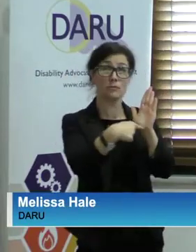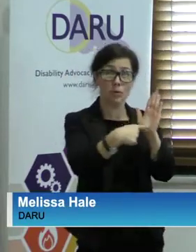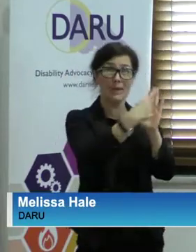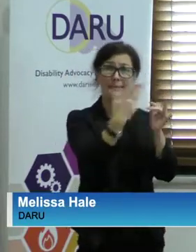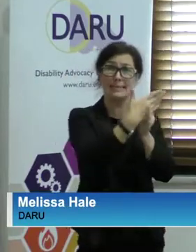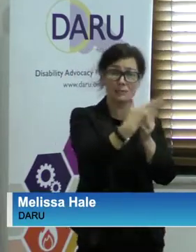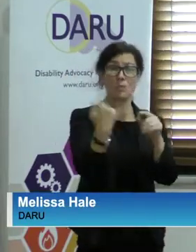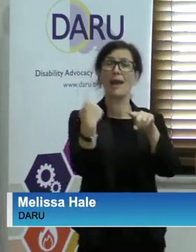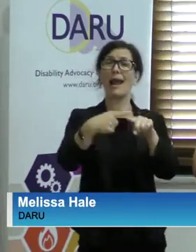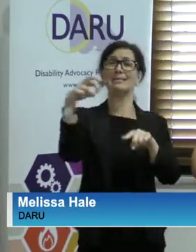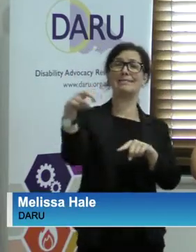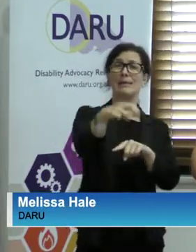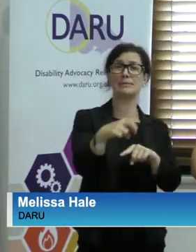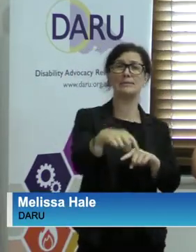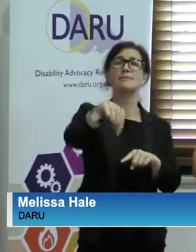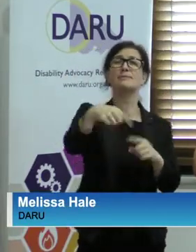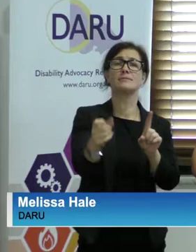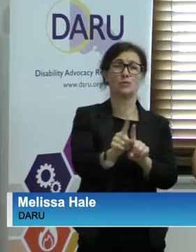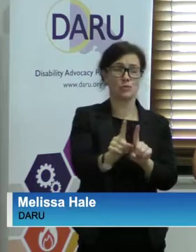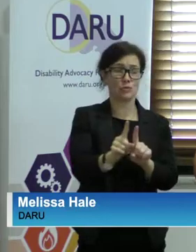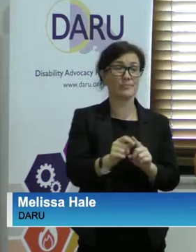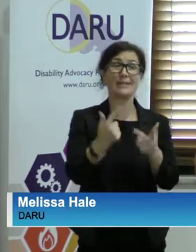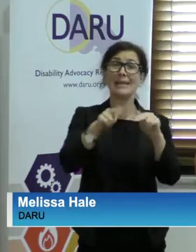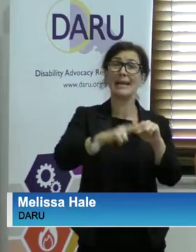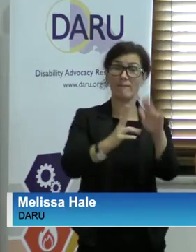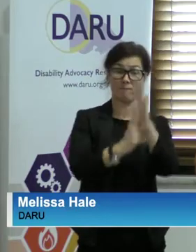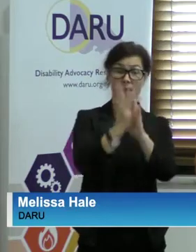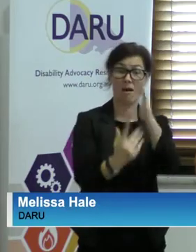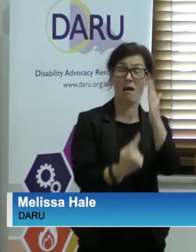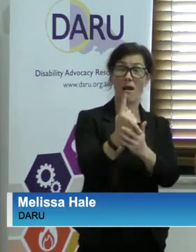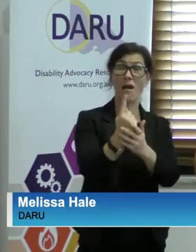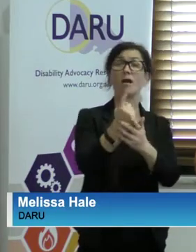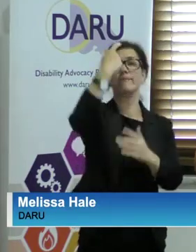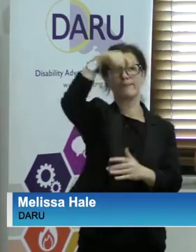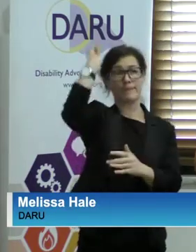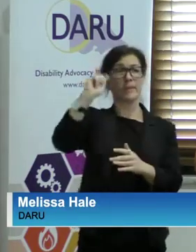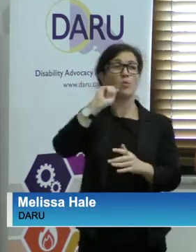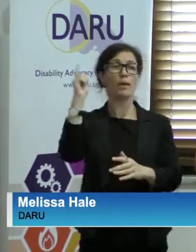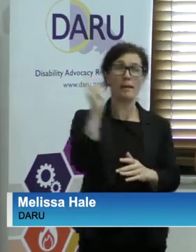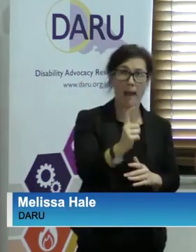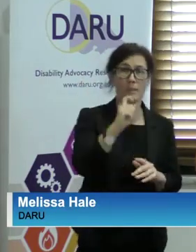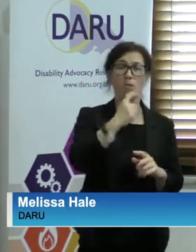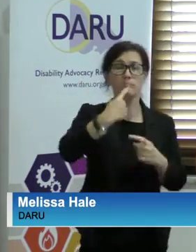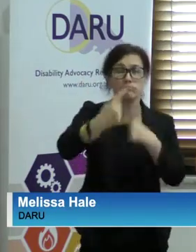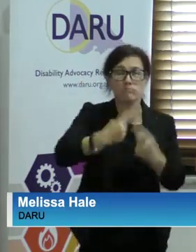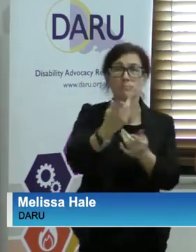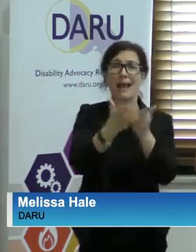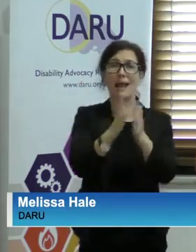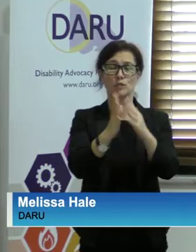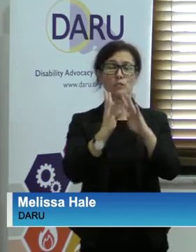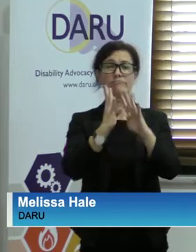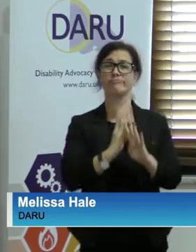downstairs. In the event of a fire warden will attend and provide instructions on how to exit the building